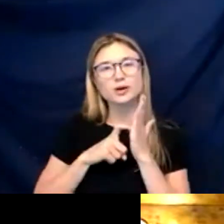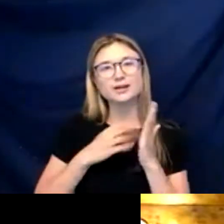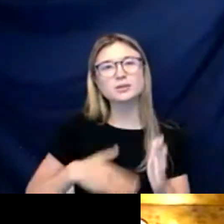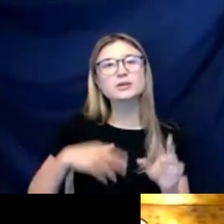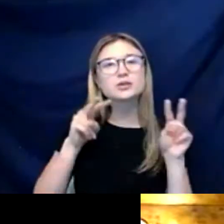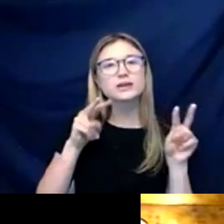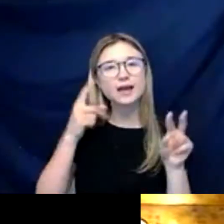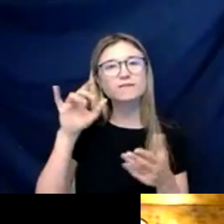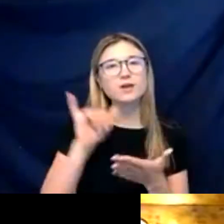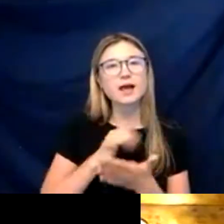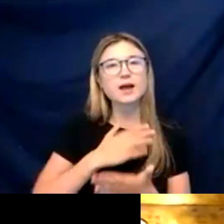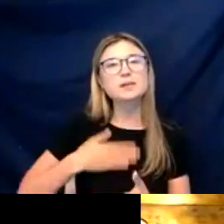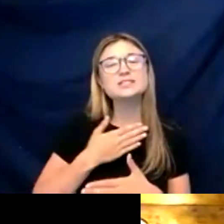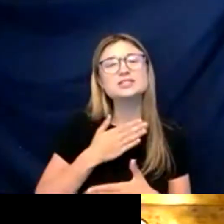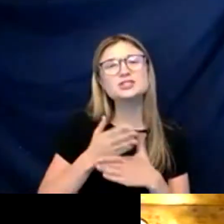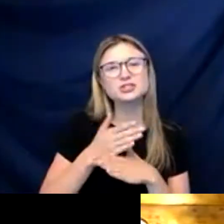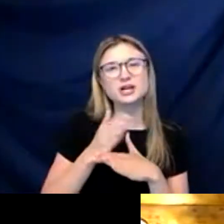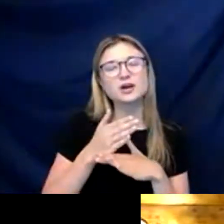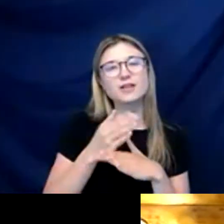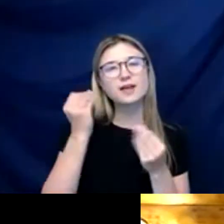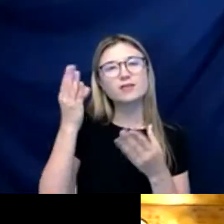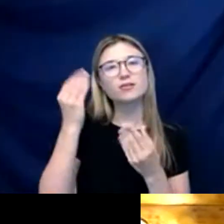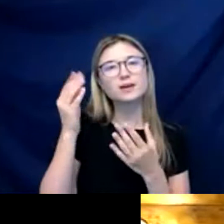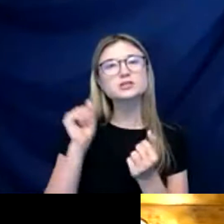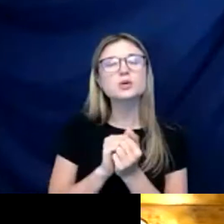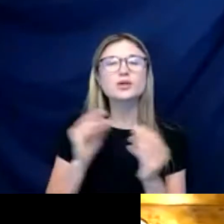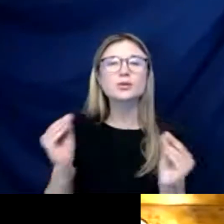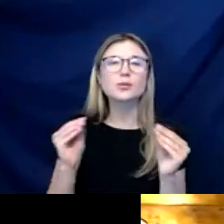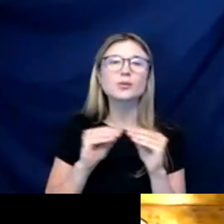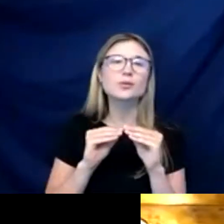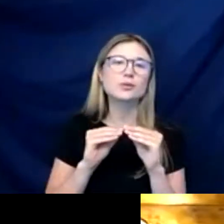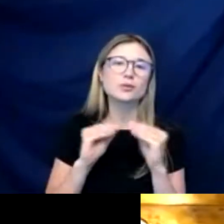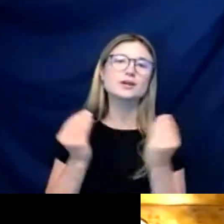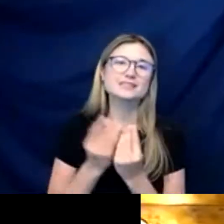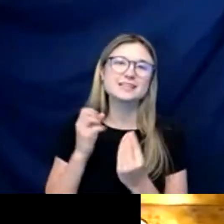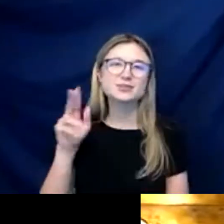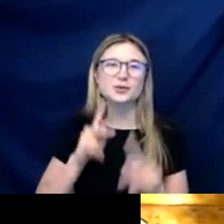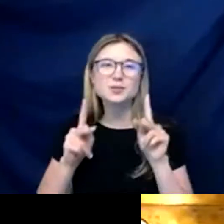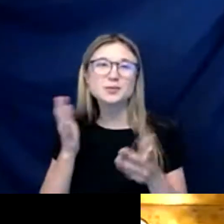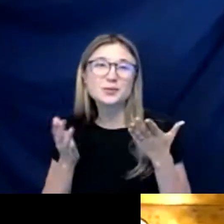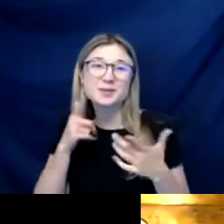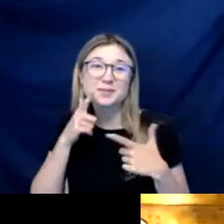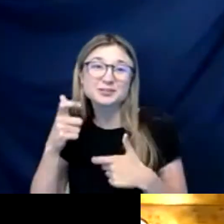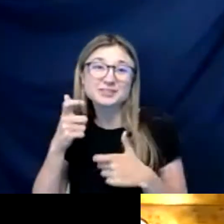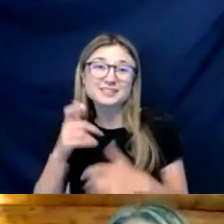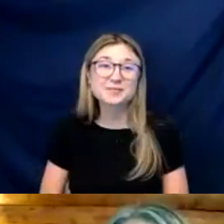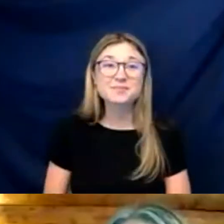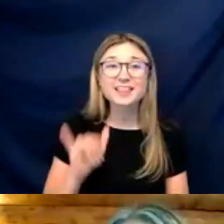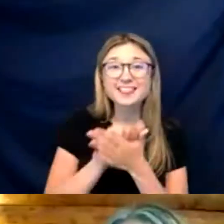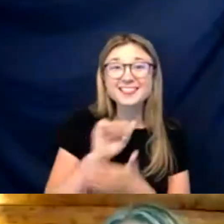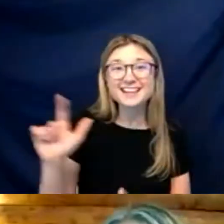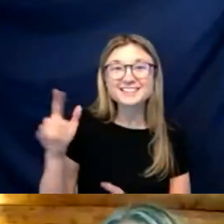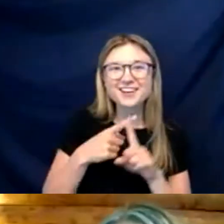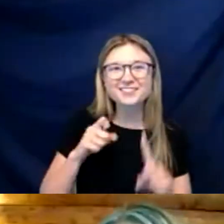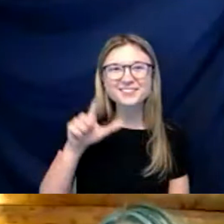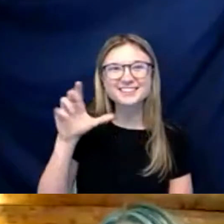share that information with organizations or individuals who may be interested. And that's all I have from the